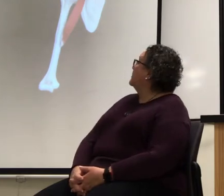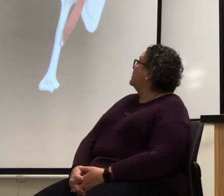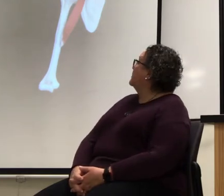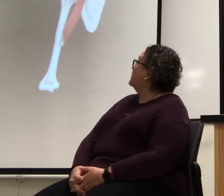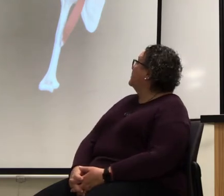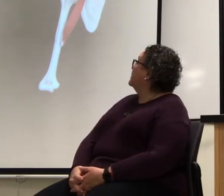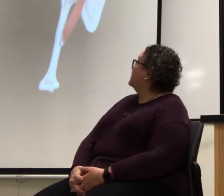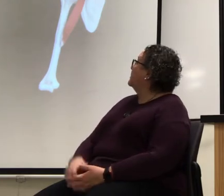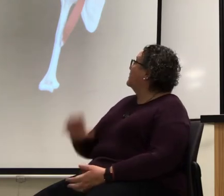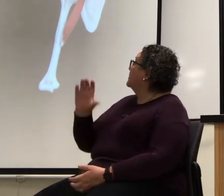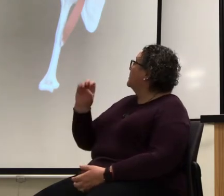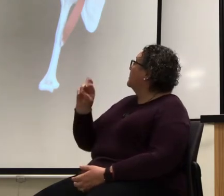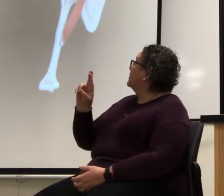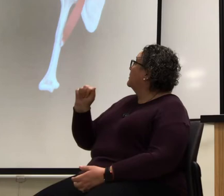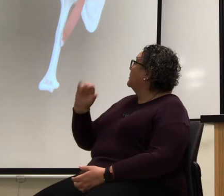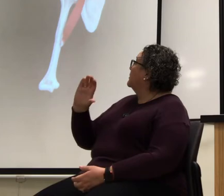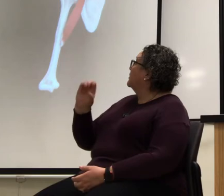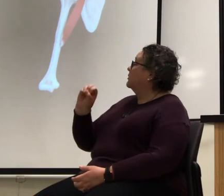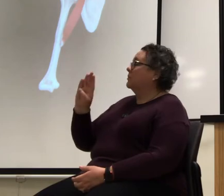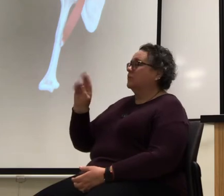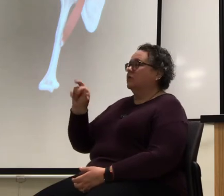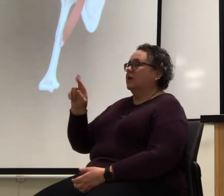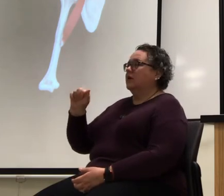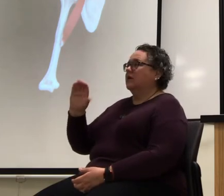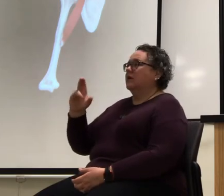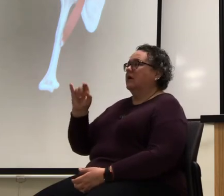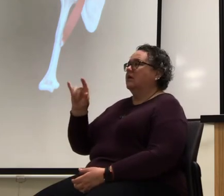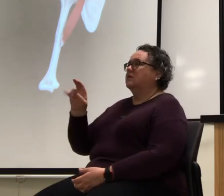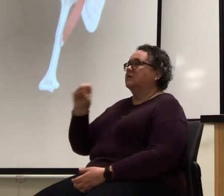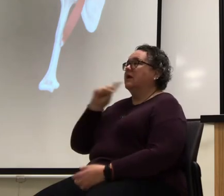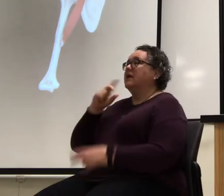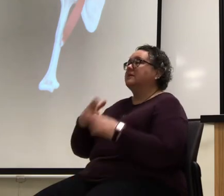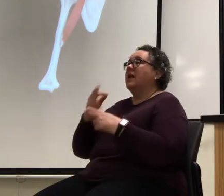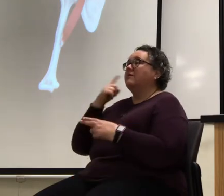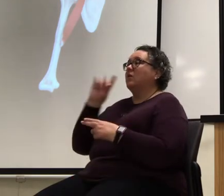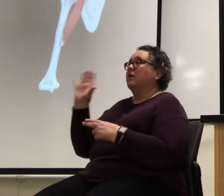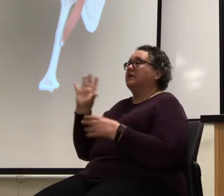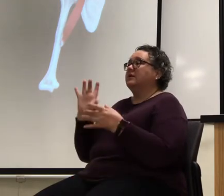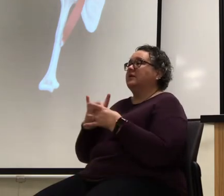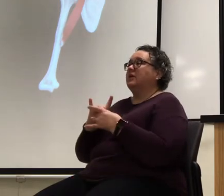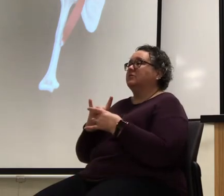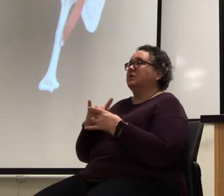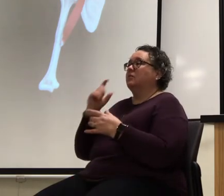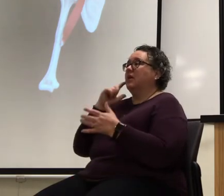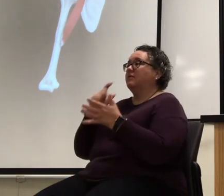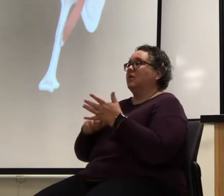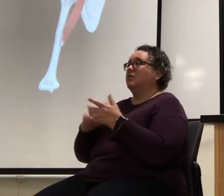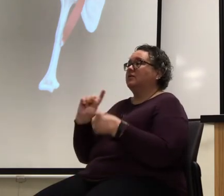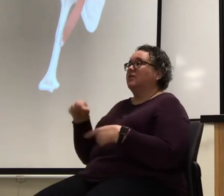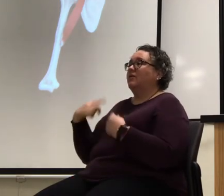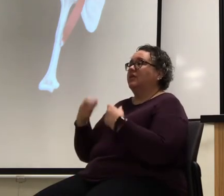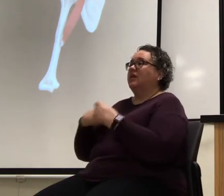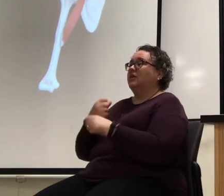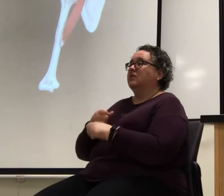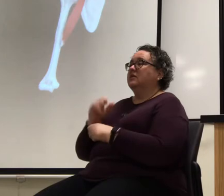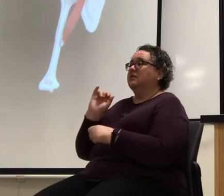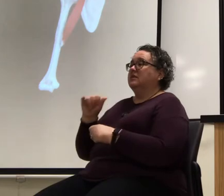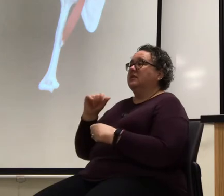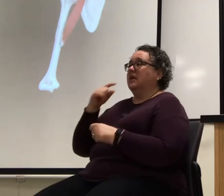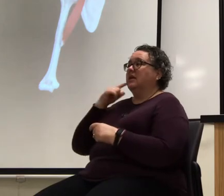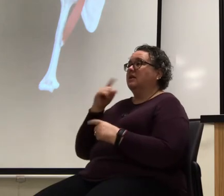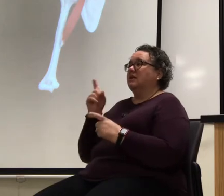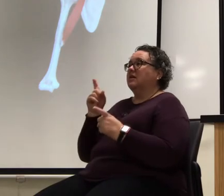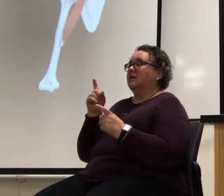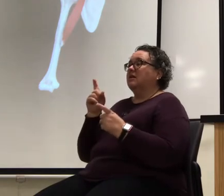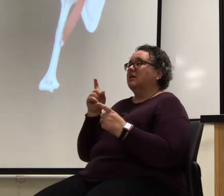This muscle is named for its attachments. When a muscle is named for its attachments, what I've noticed over the years is that they put the